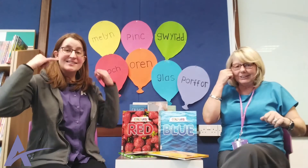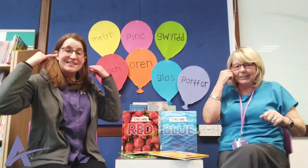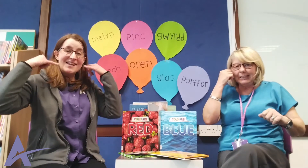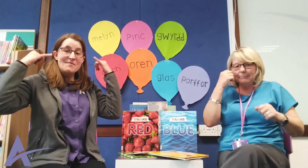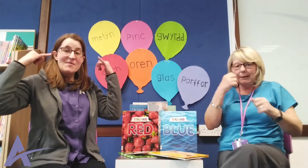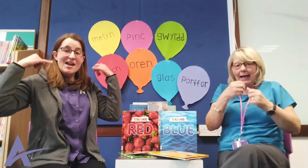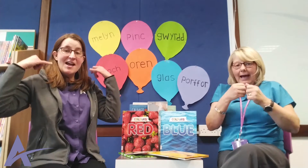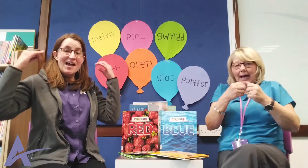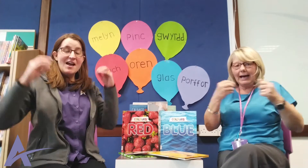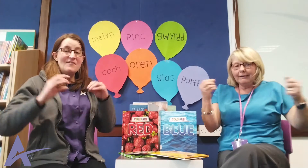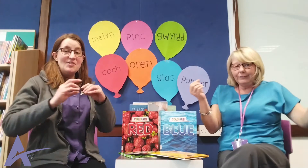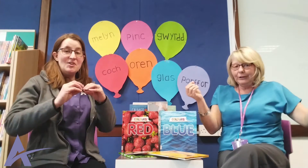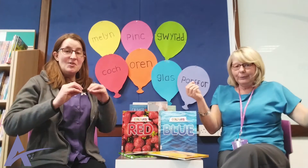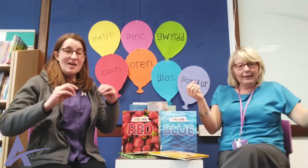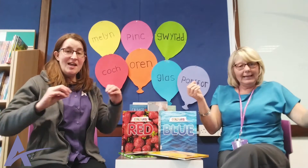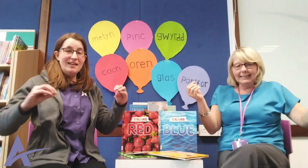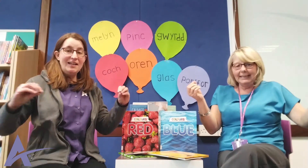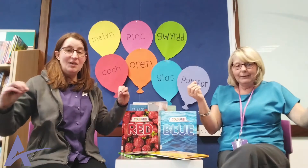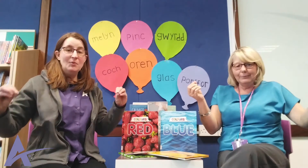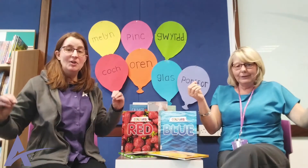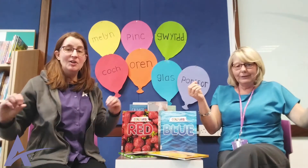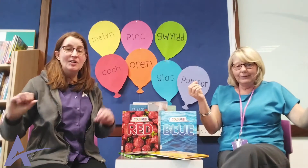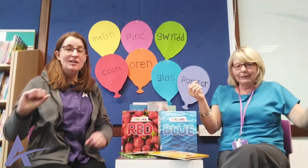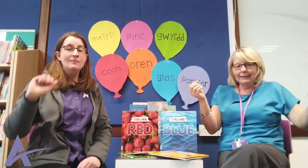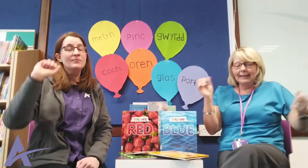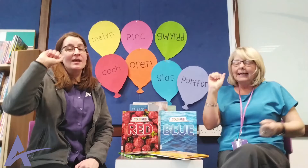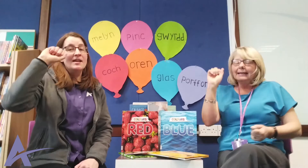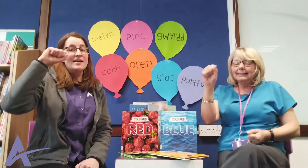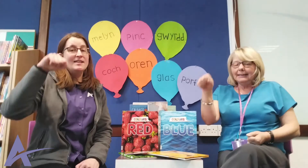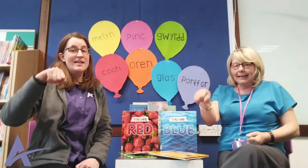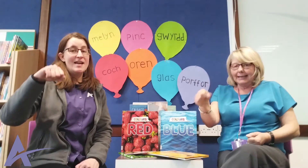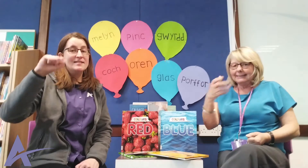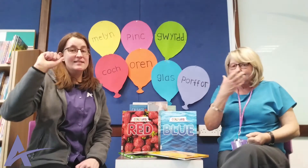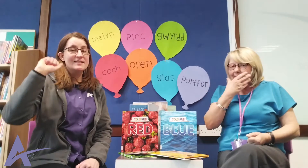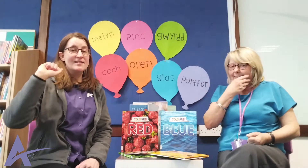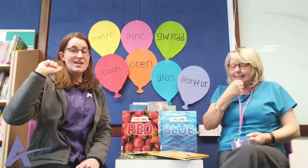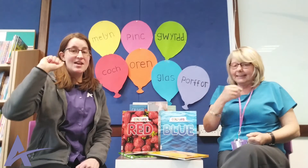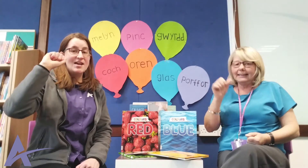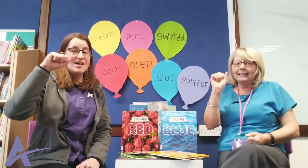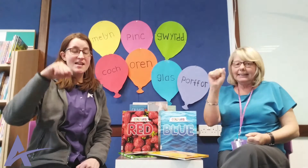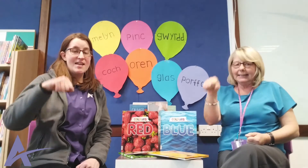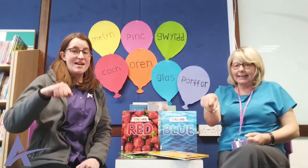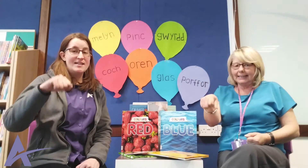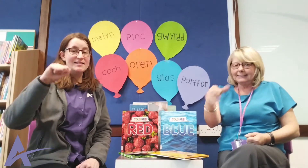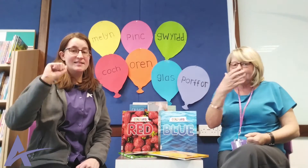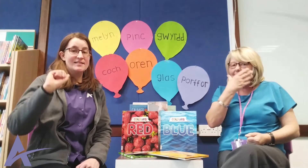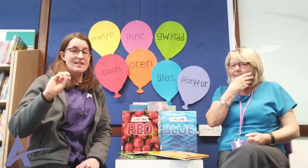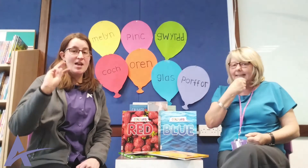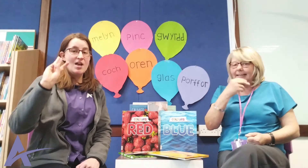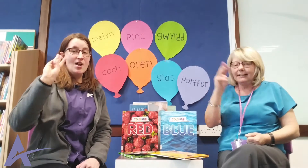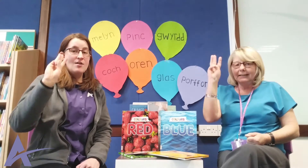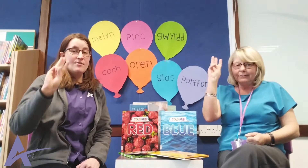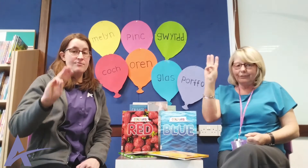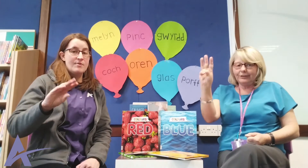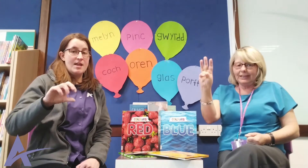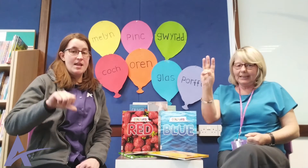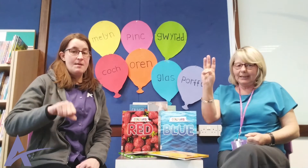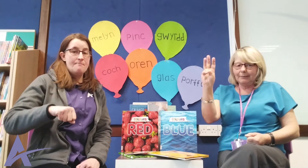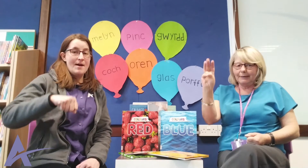sheep, have you any wool? Yes, sir, yes, sir, three